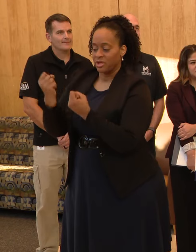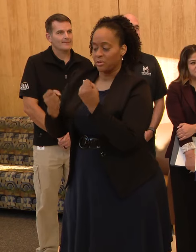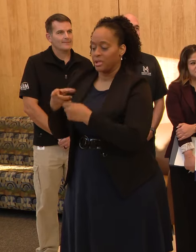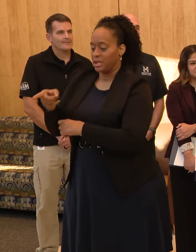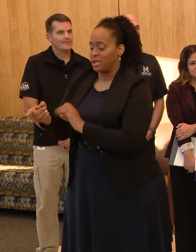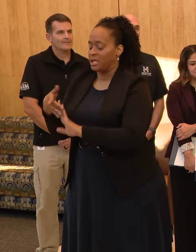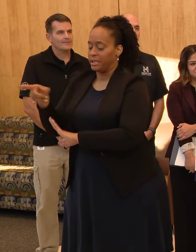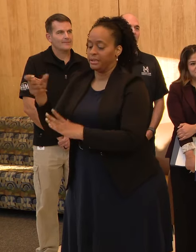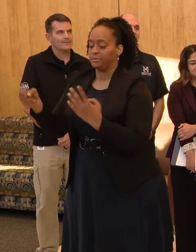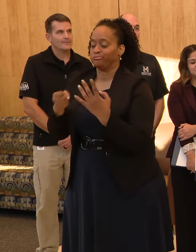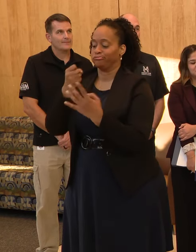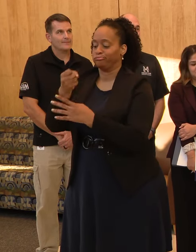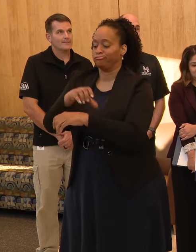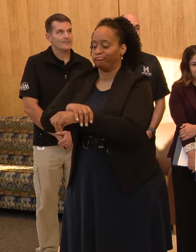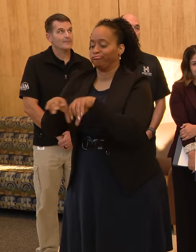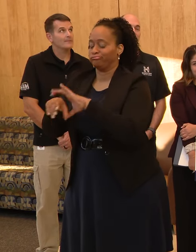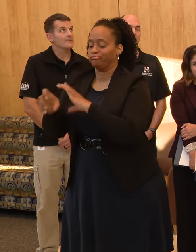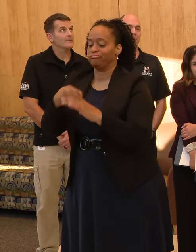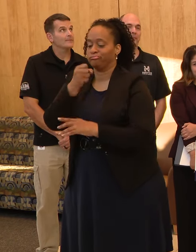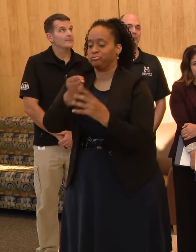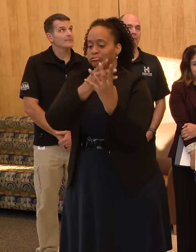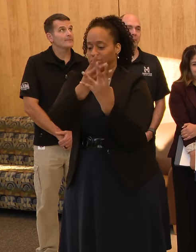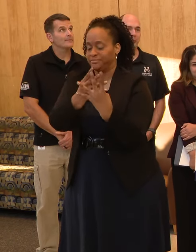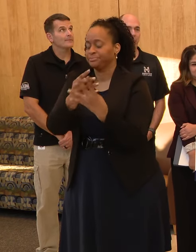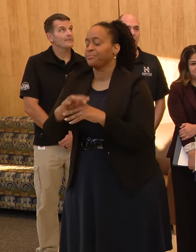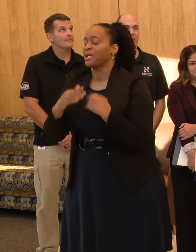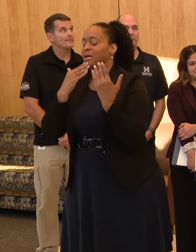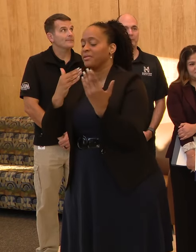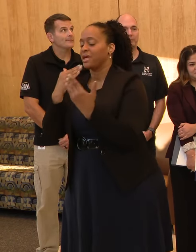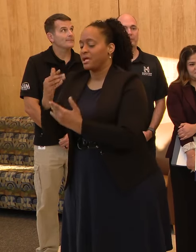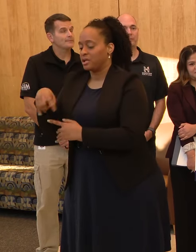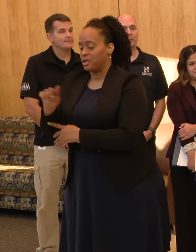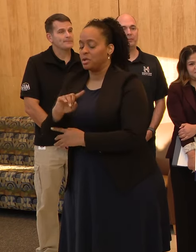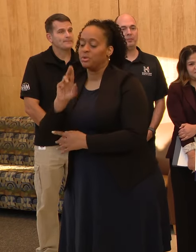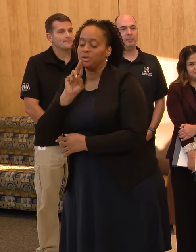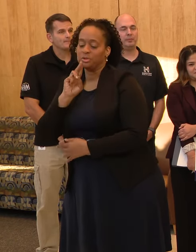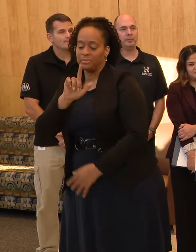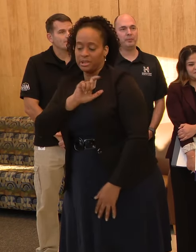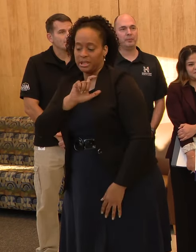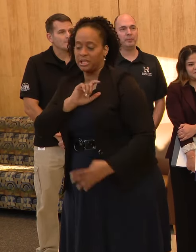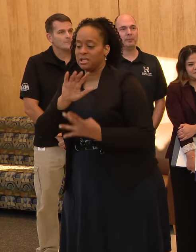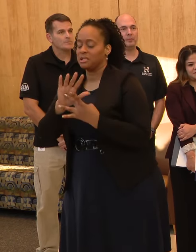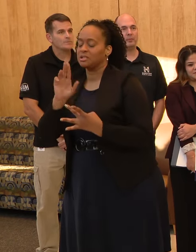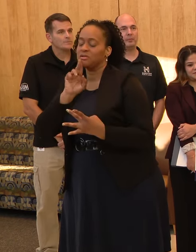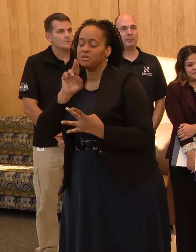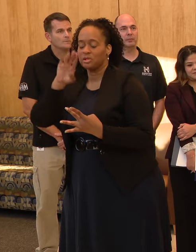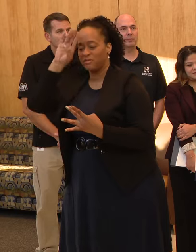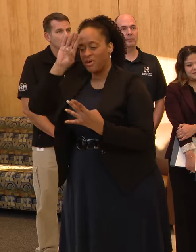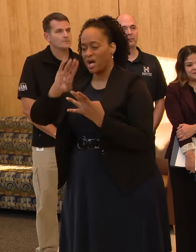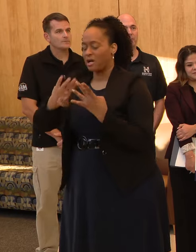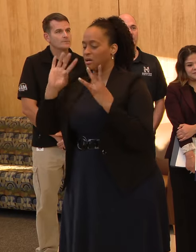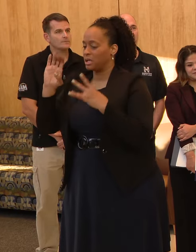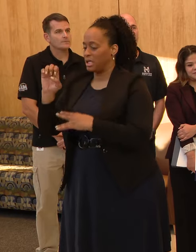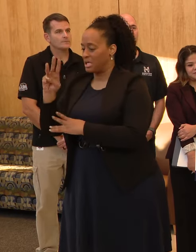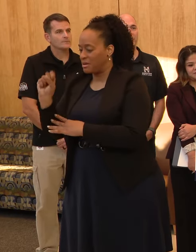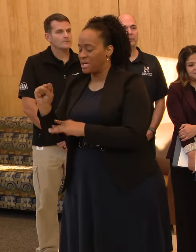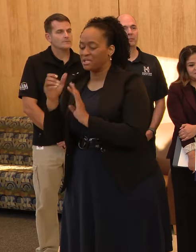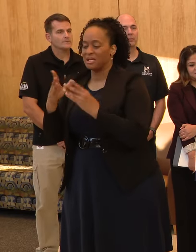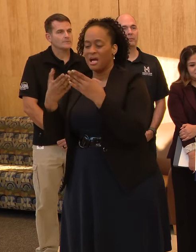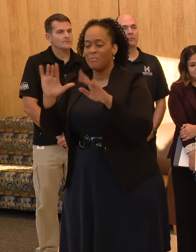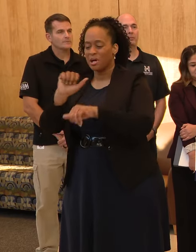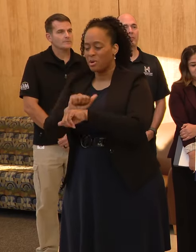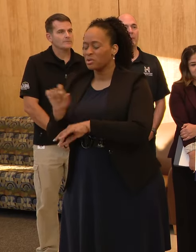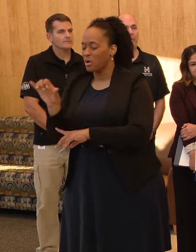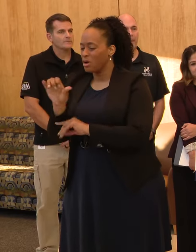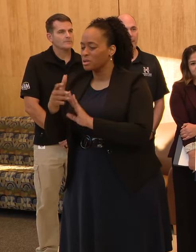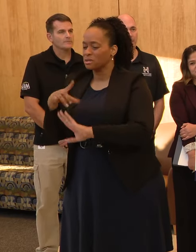no longer on the streets of Houston. So thank you, Houston Police, Houston Fire, EMS, Public Works, I consider a